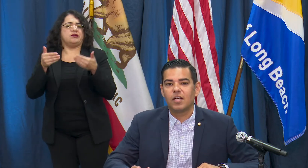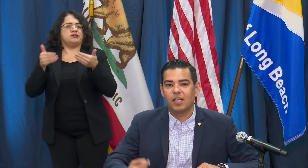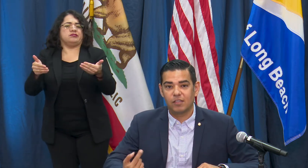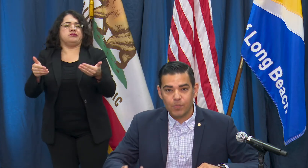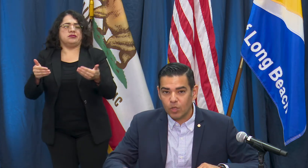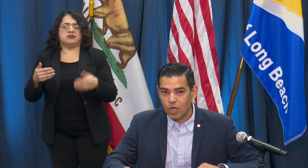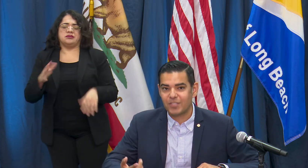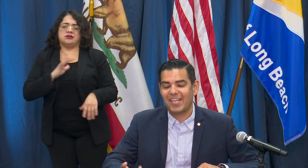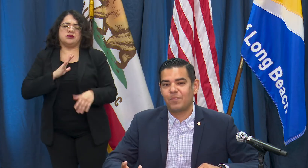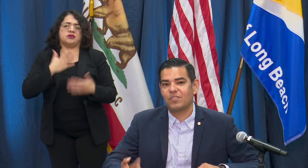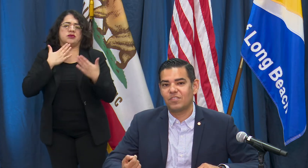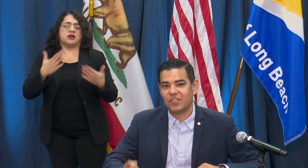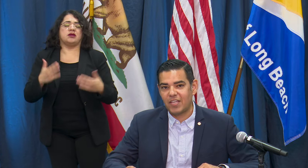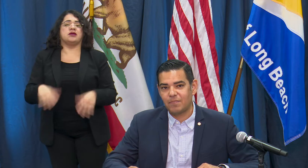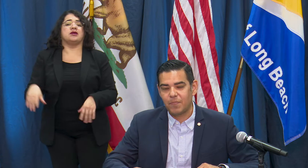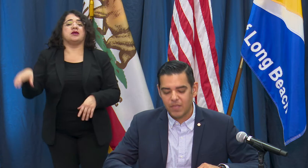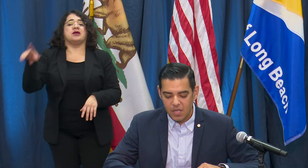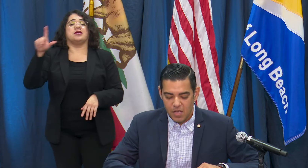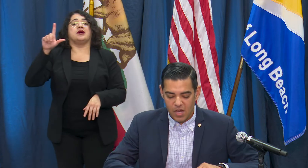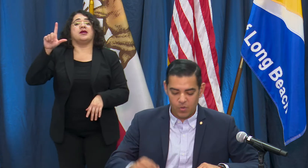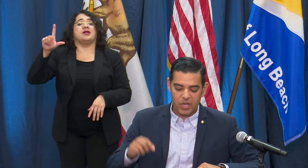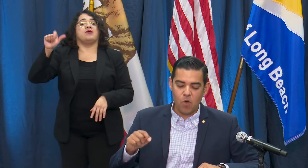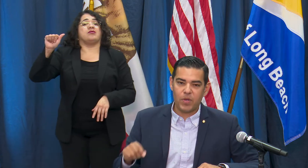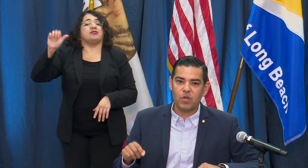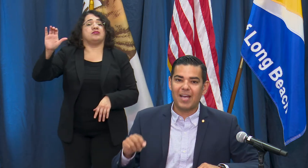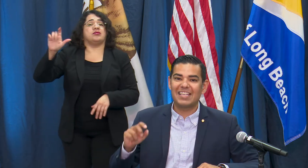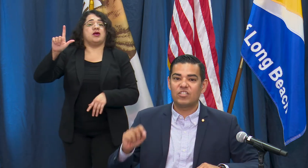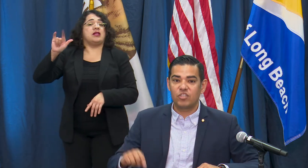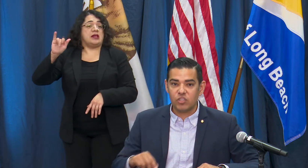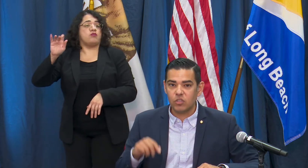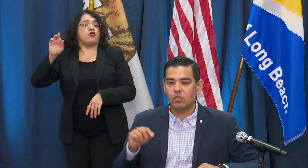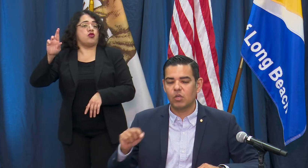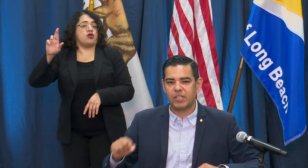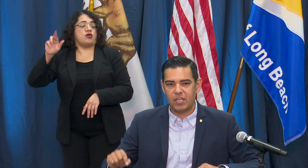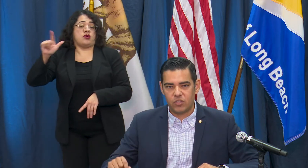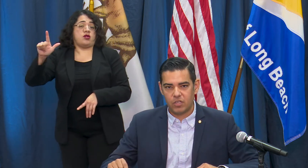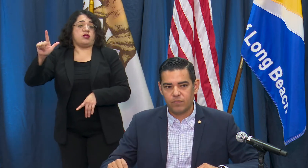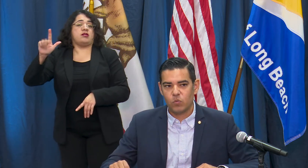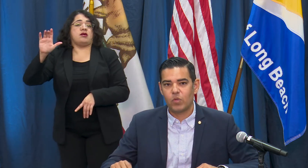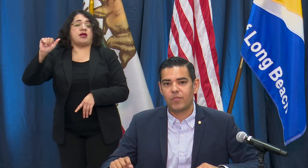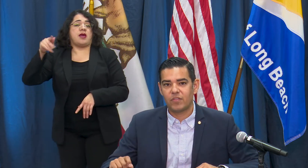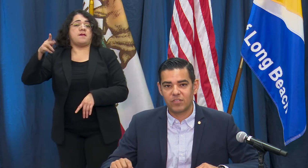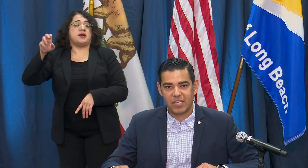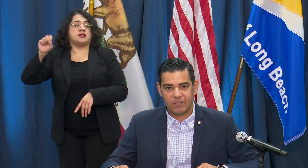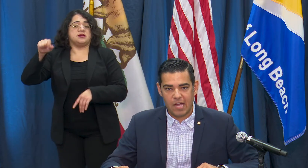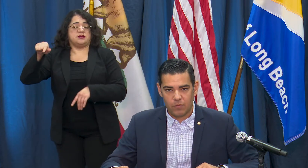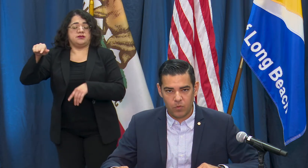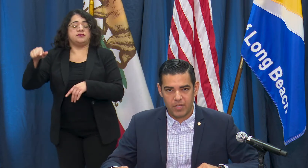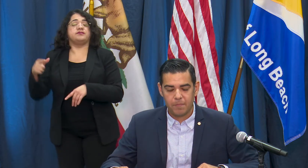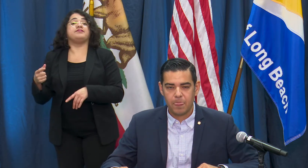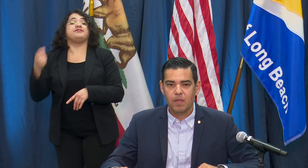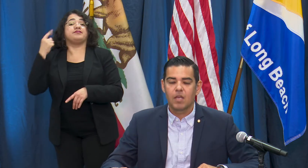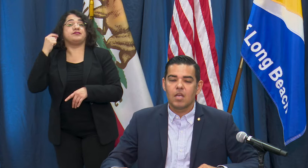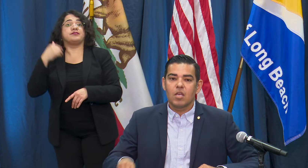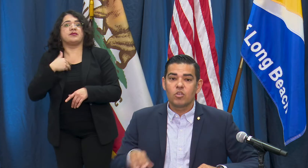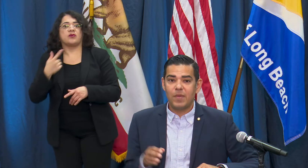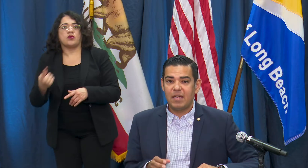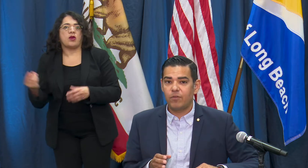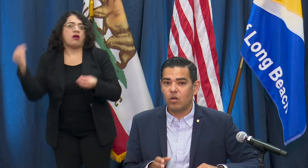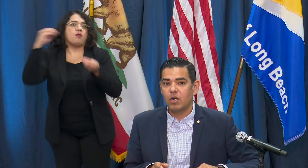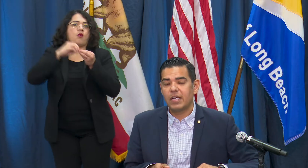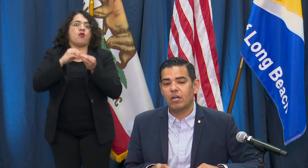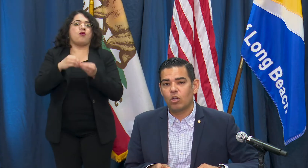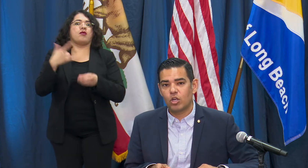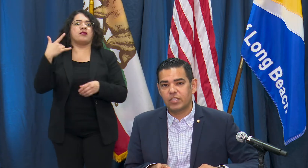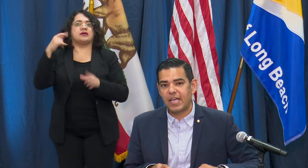College Liberal Arts campus site, we're going to open an additional location with the state of California. You may